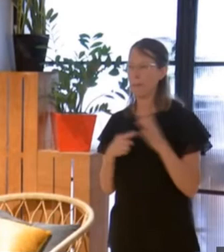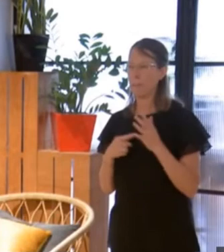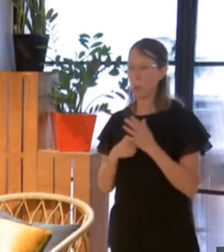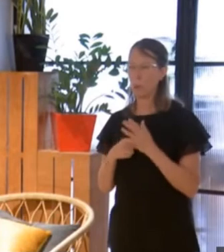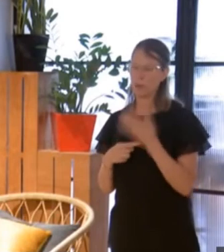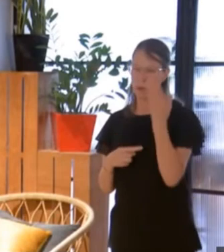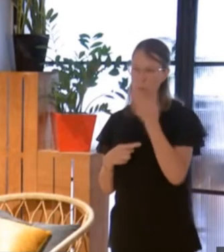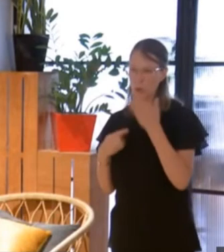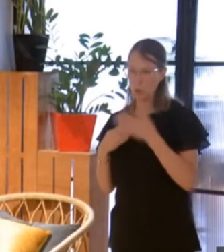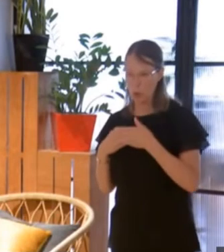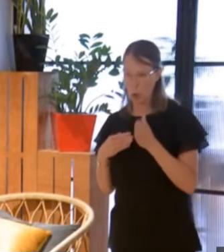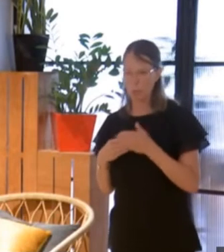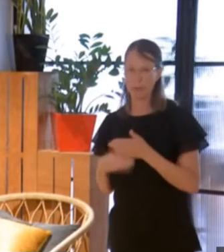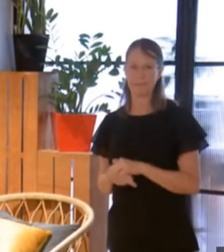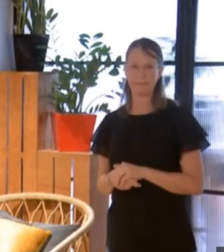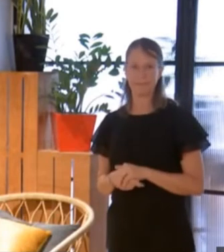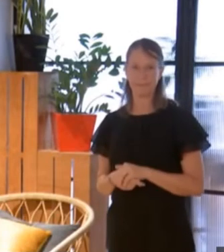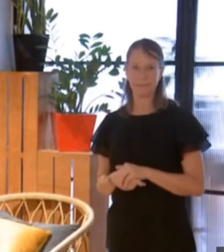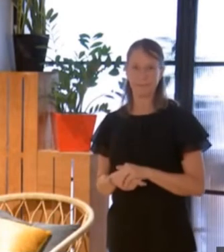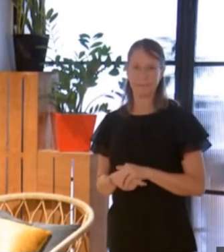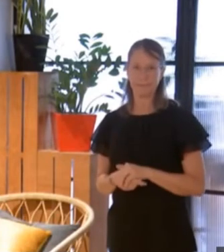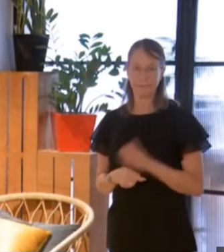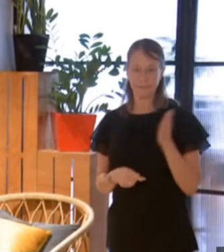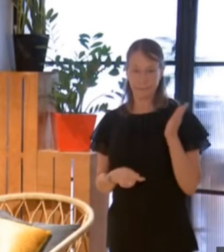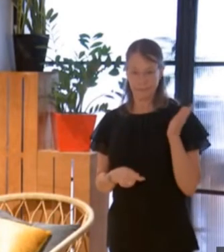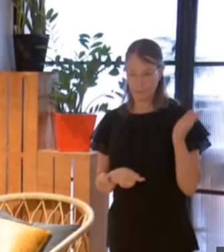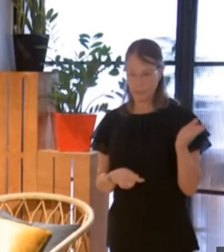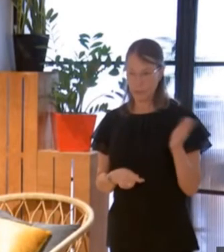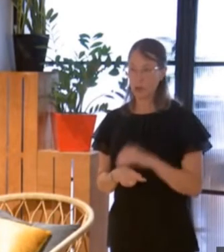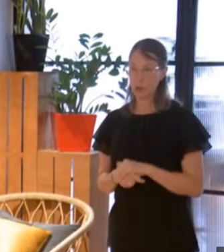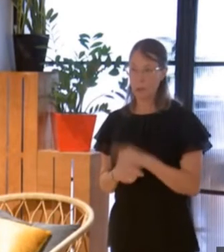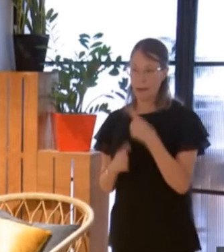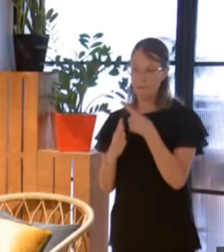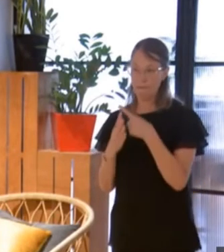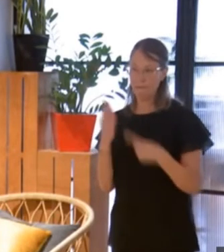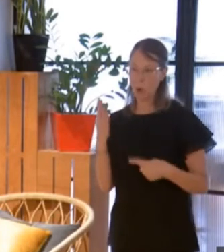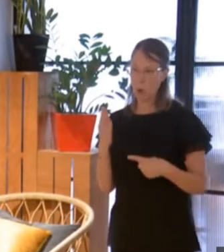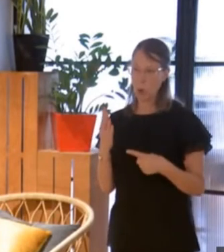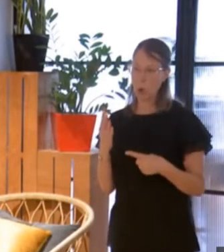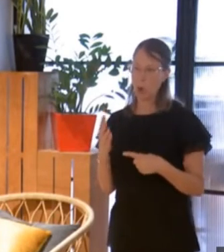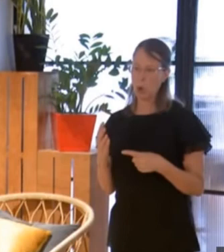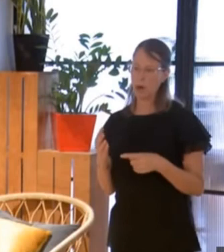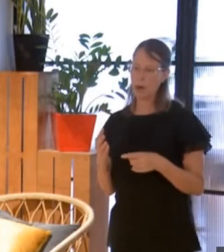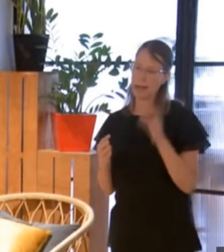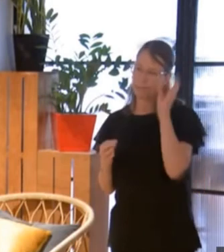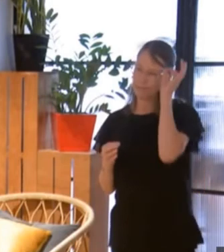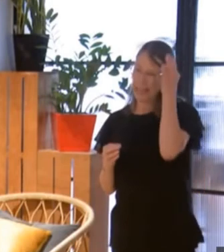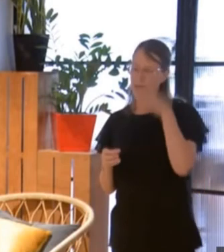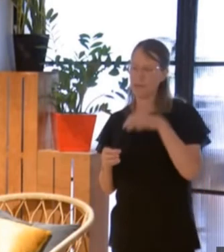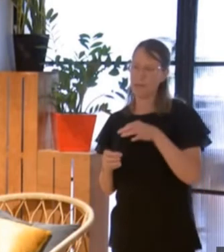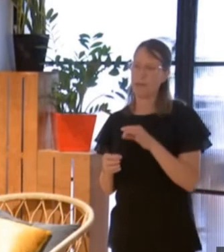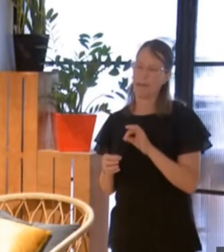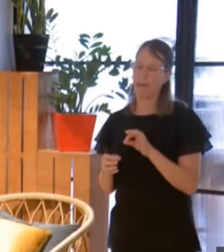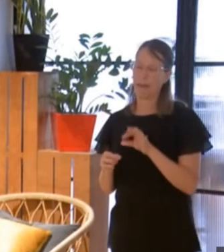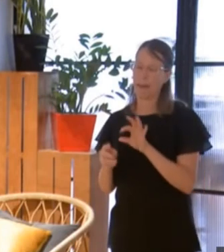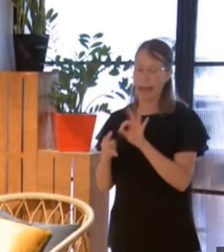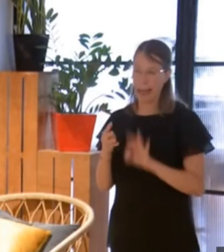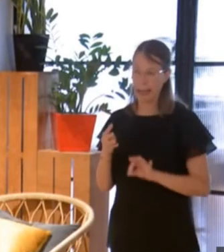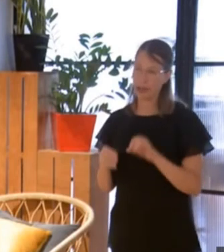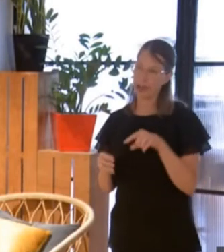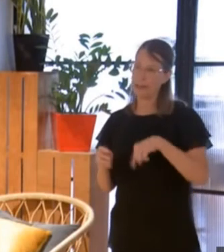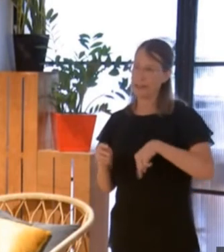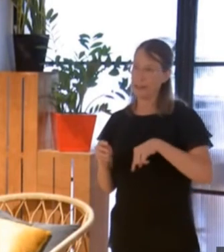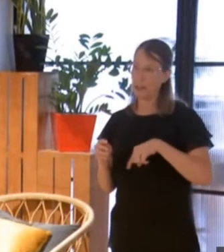sit. Ash. We're facing four by-elections on Saturday. Labor clearly wants to make this a referendum on how you handle the Omicron